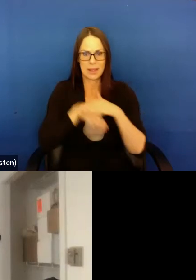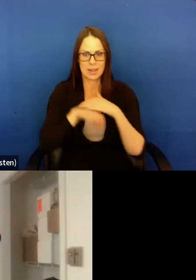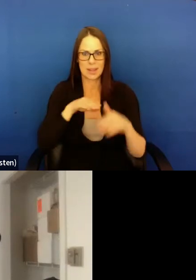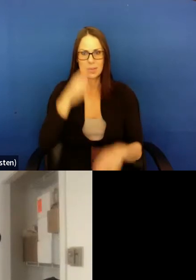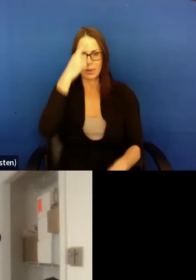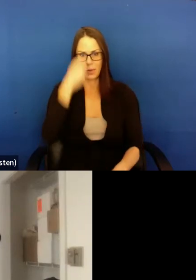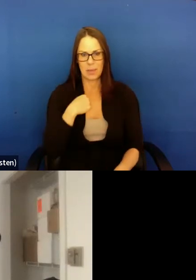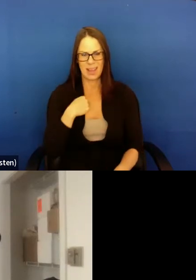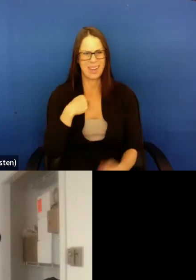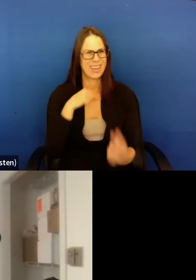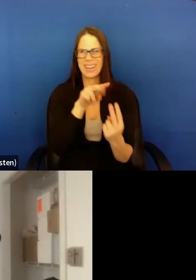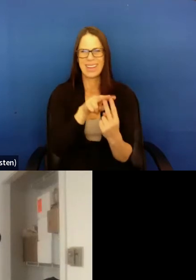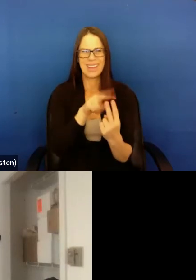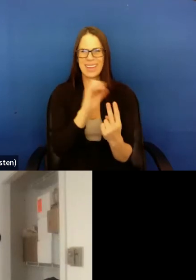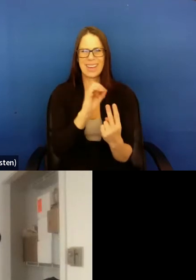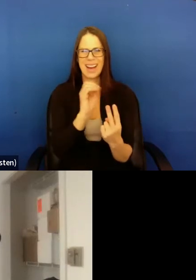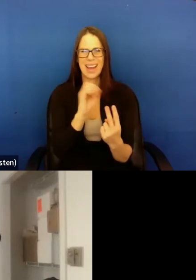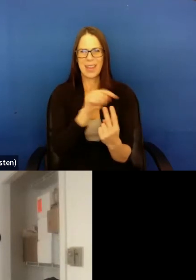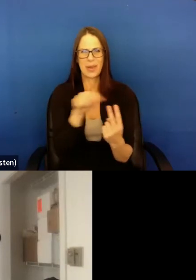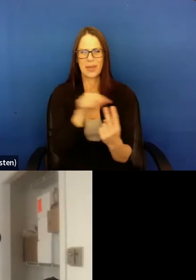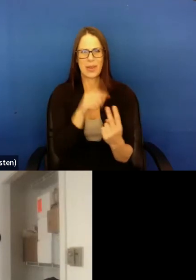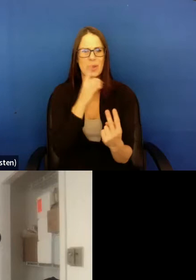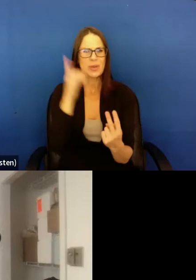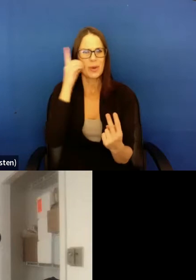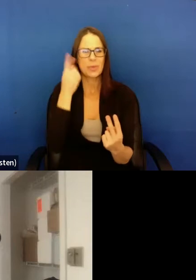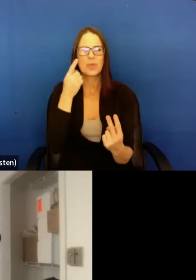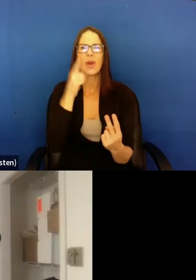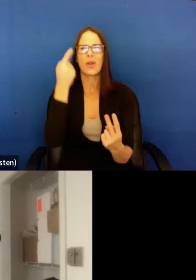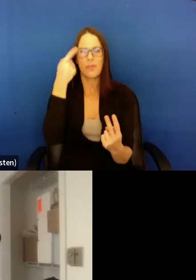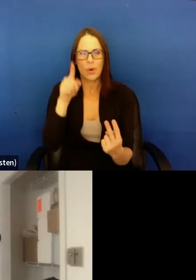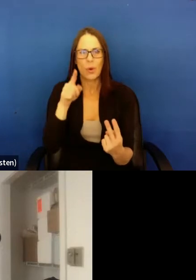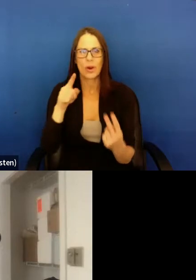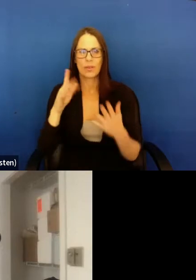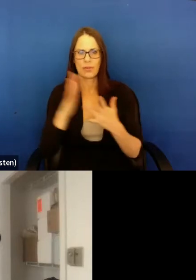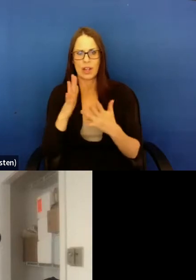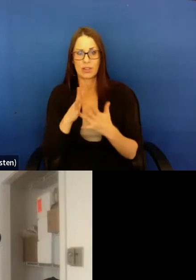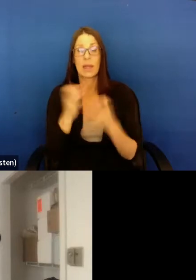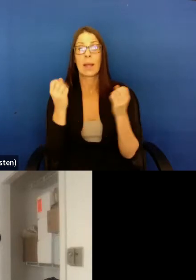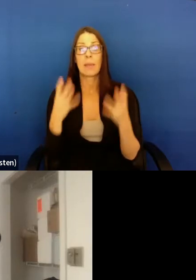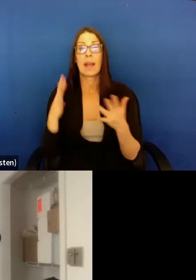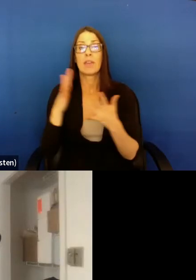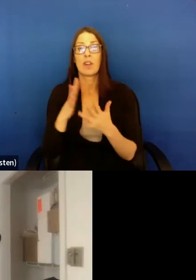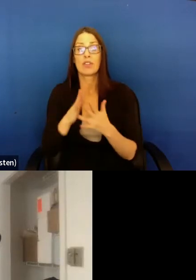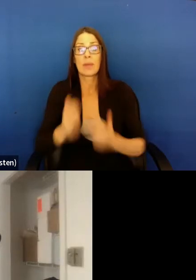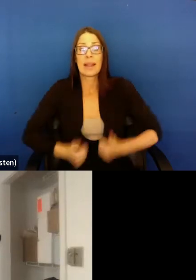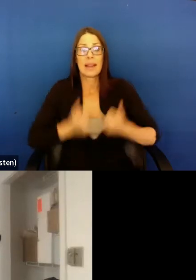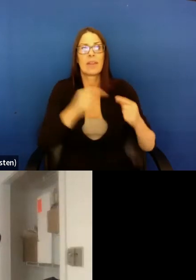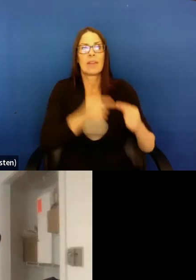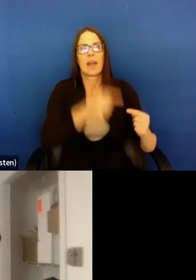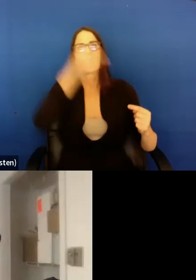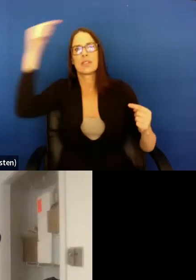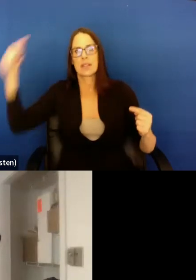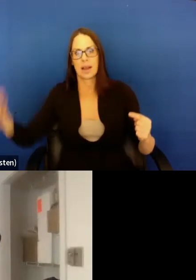And neither of those dorms are really meant for freshmen. Mhm. A lot of the freshmen live on the other side of